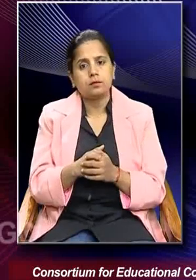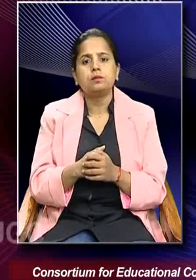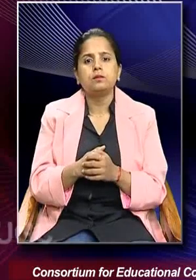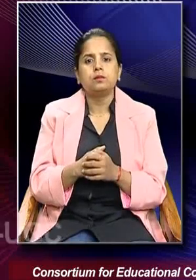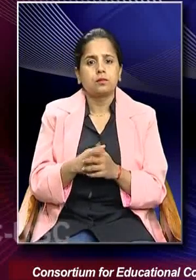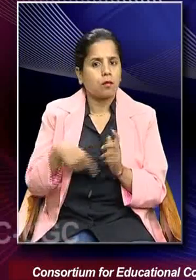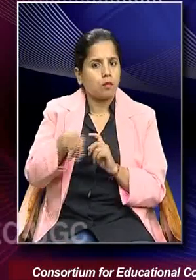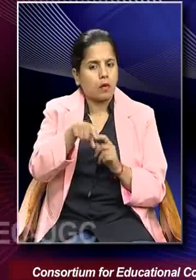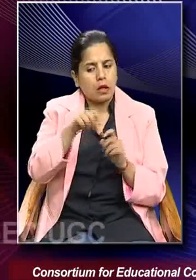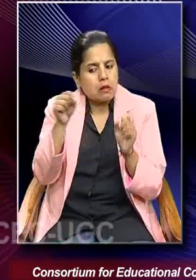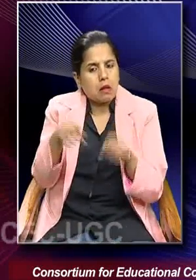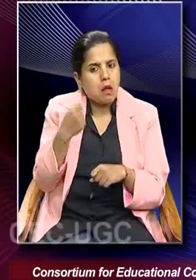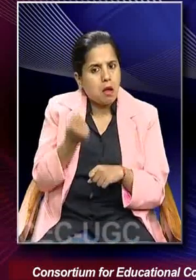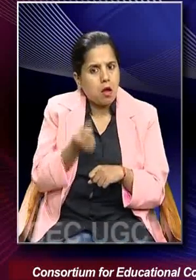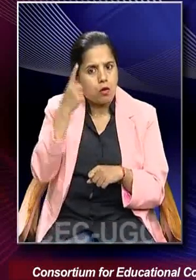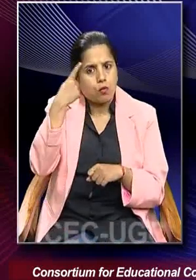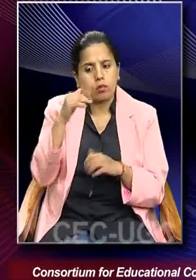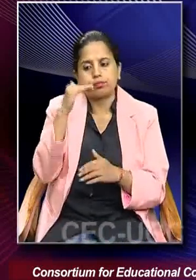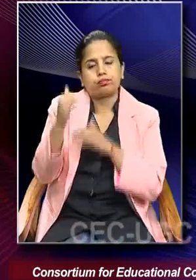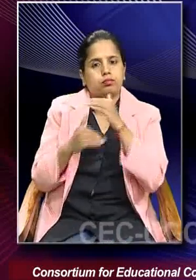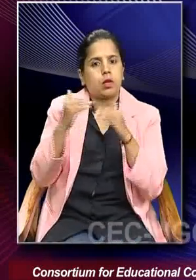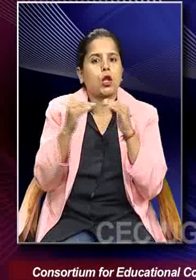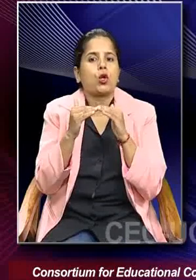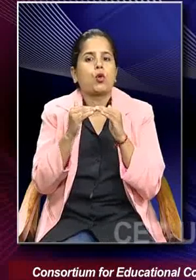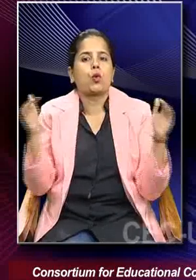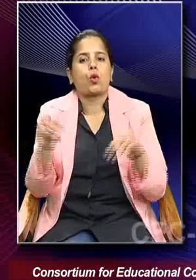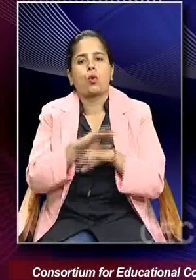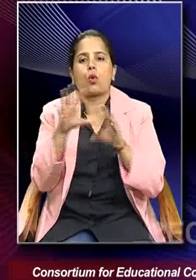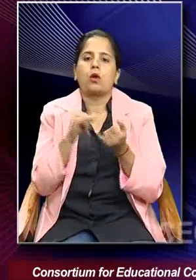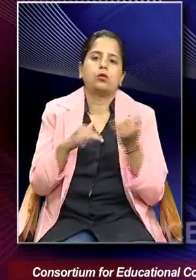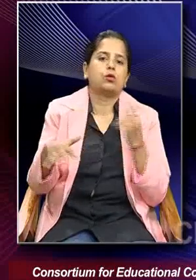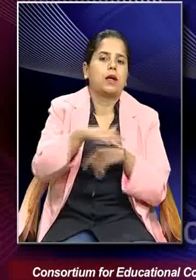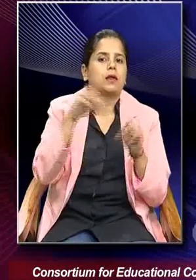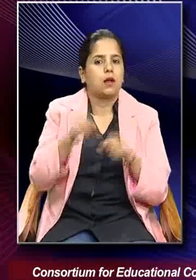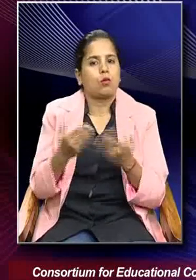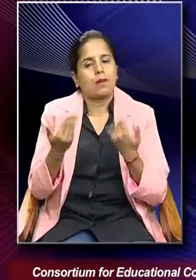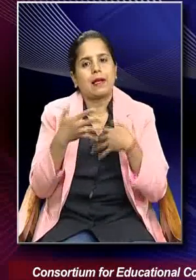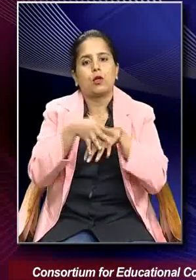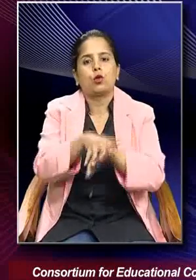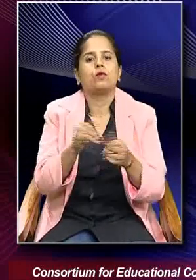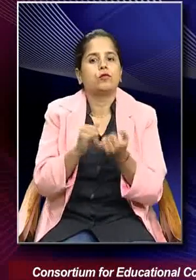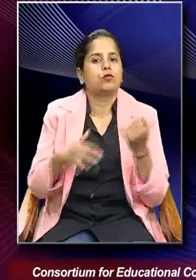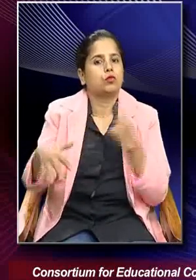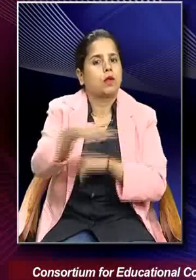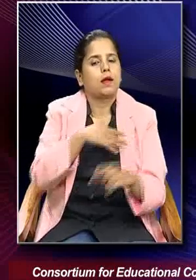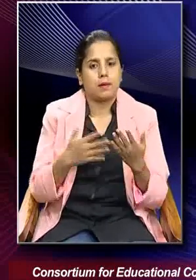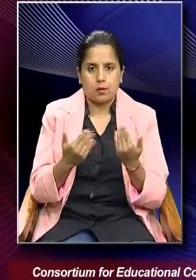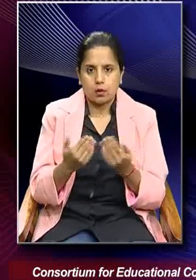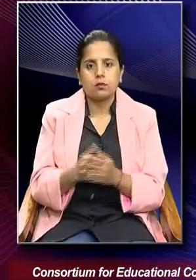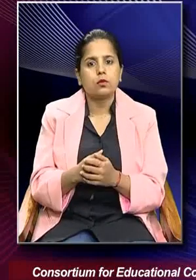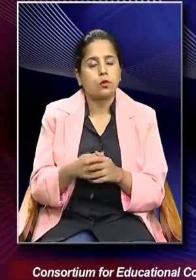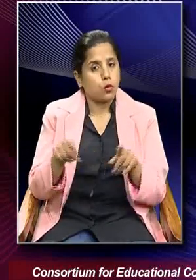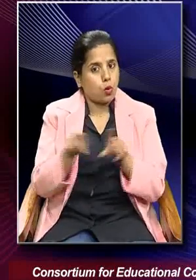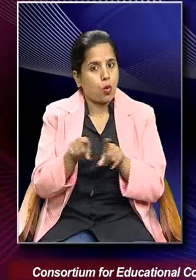the potential for growth and equality to the whole society, inclusive society.